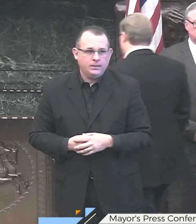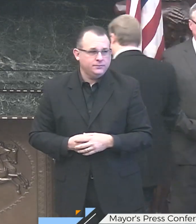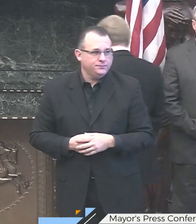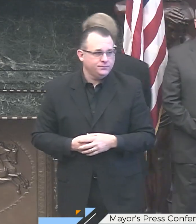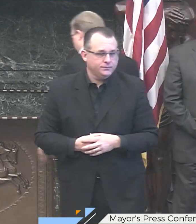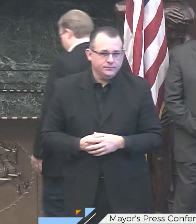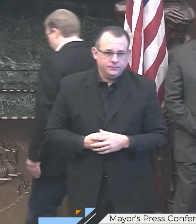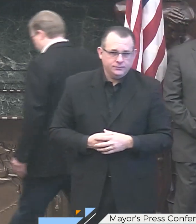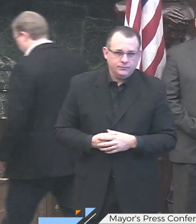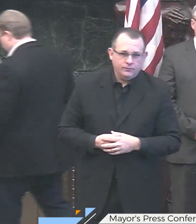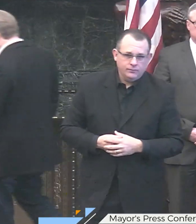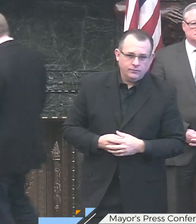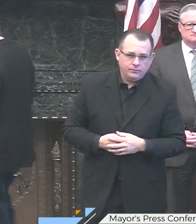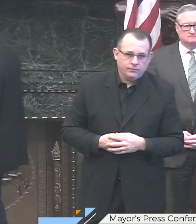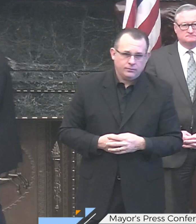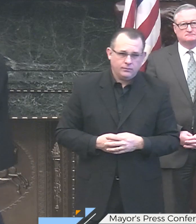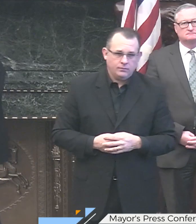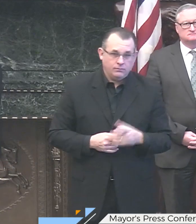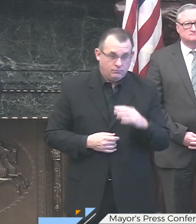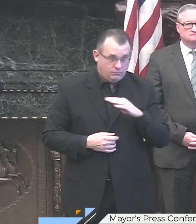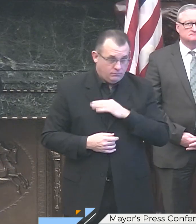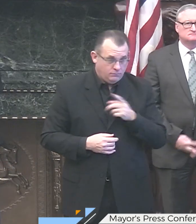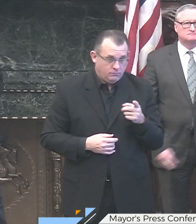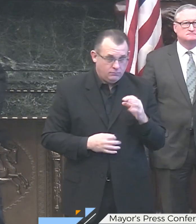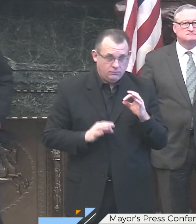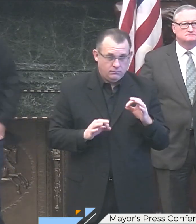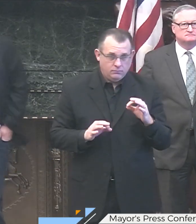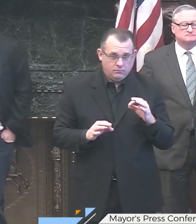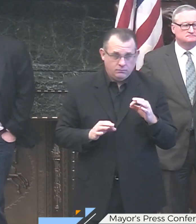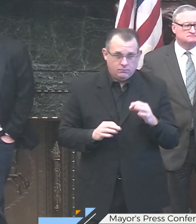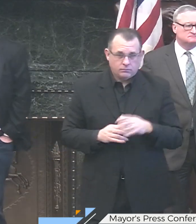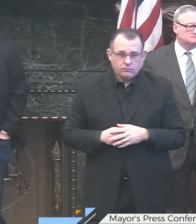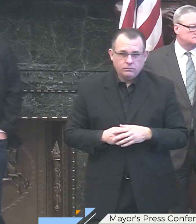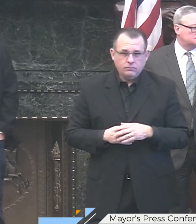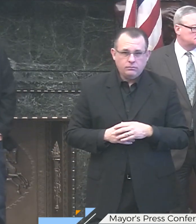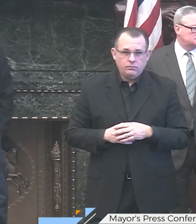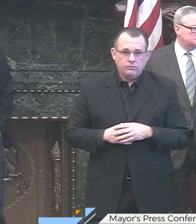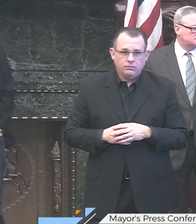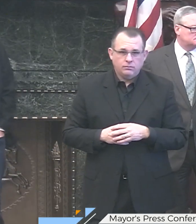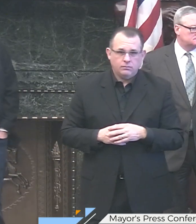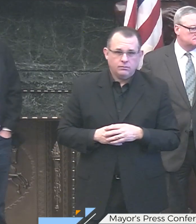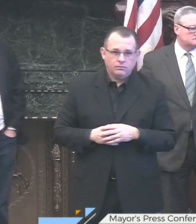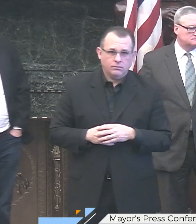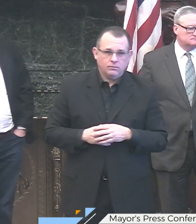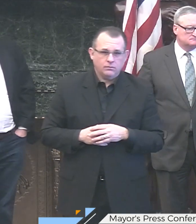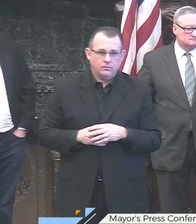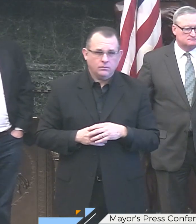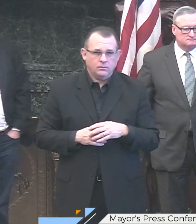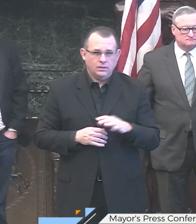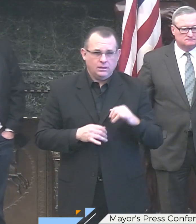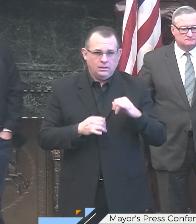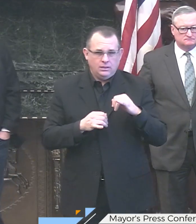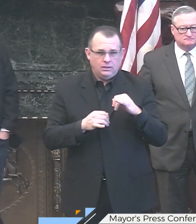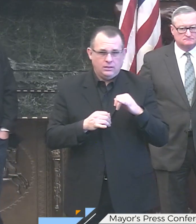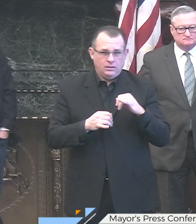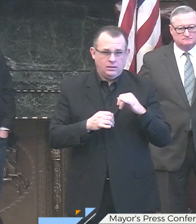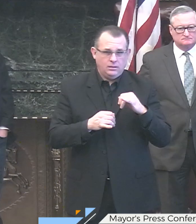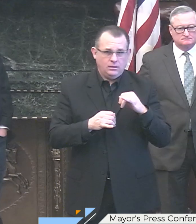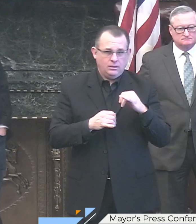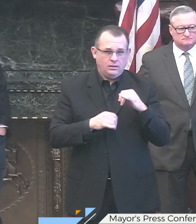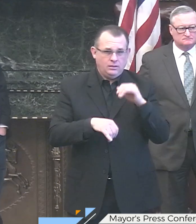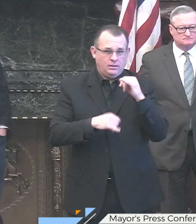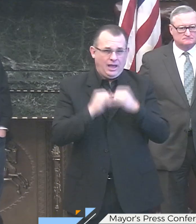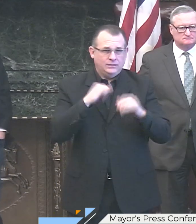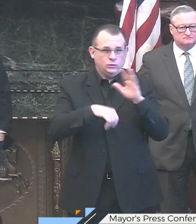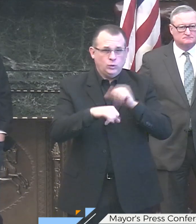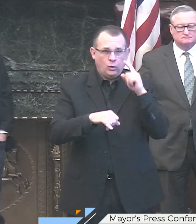Denise, are you good? I'm good. All right, thank you. And this is the last call for questions. I